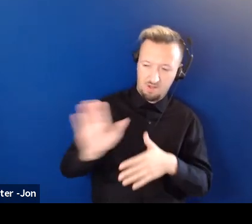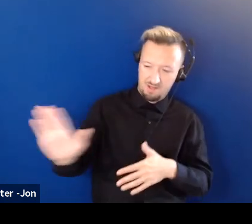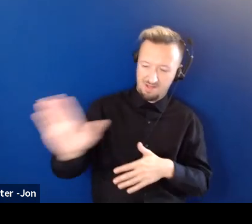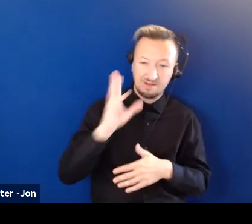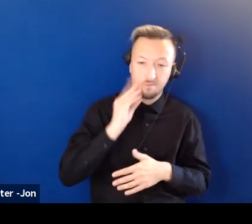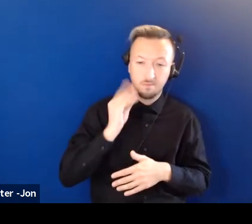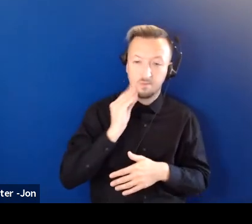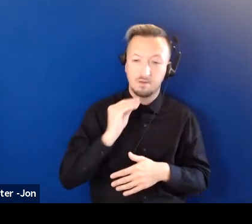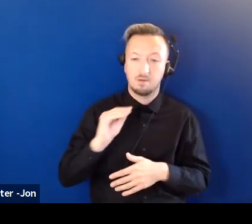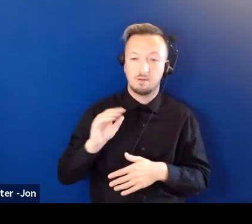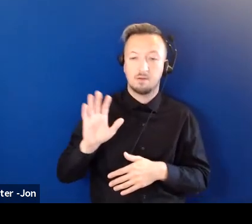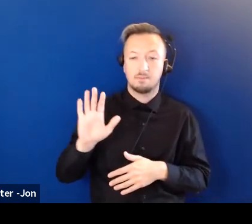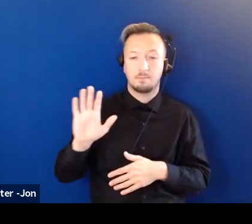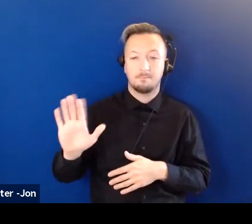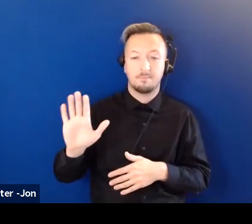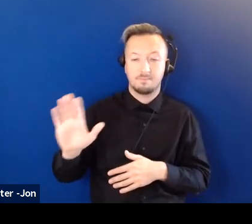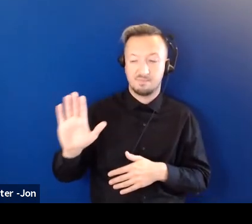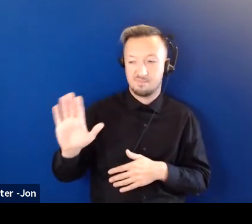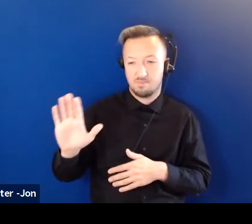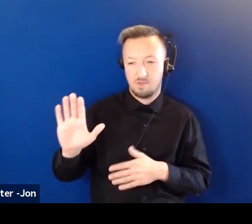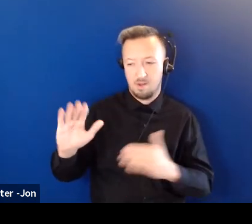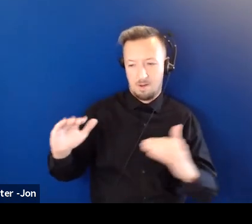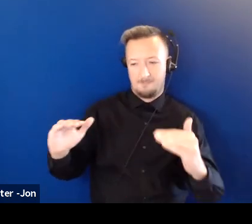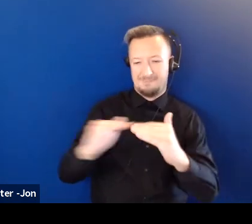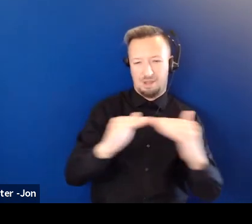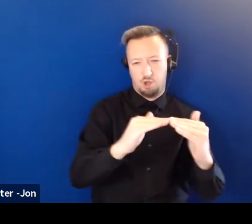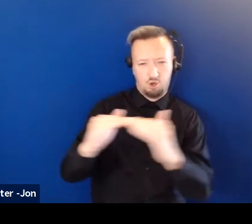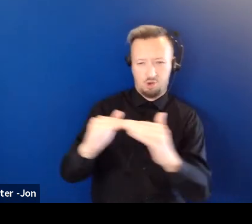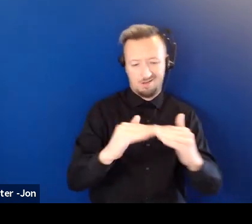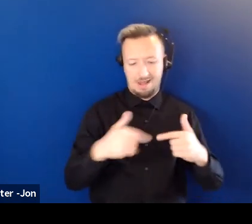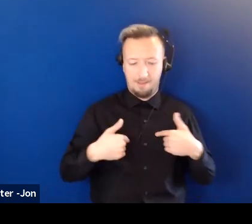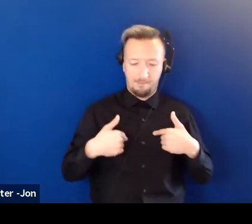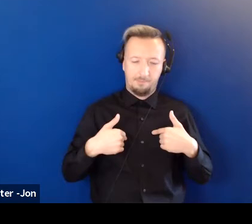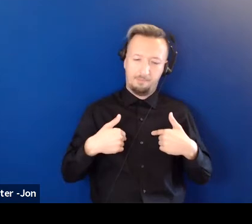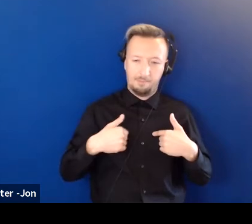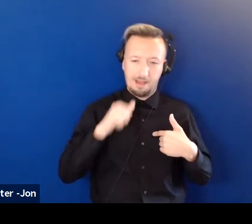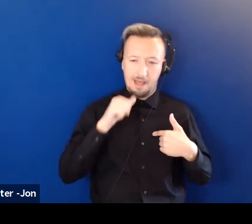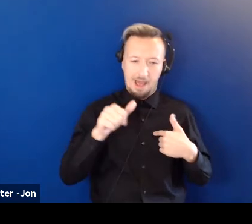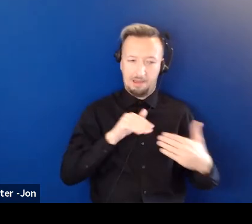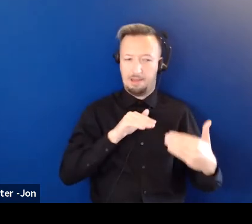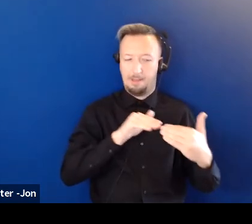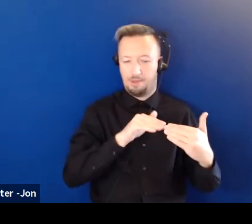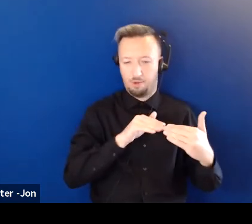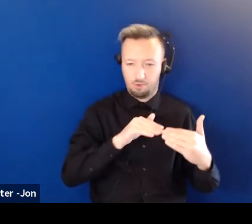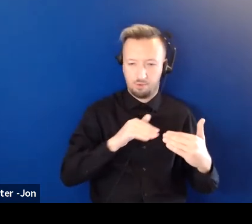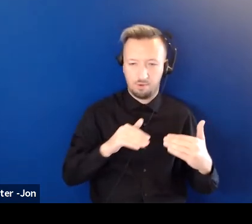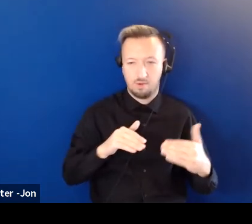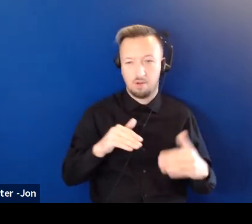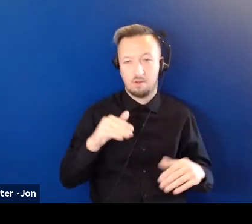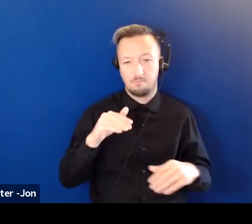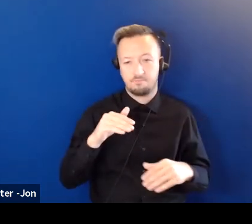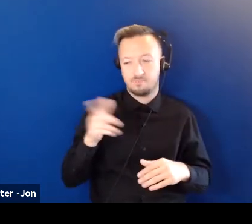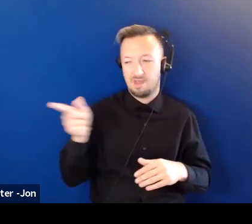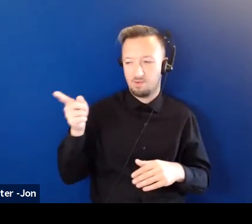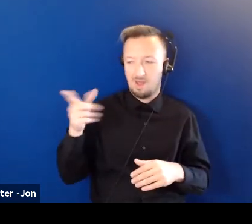and they're a little bit more of a peer than myself, to really kind of share their journey and